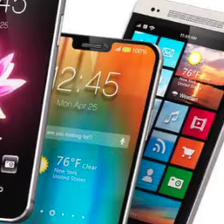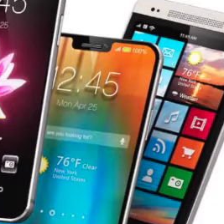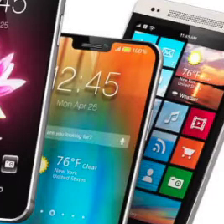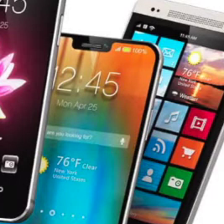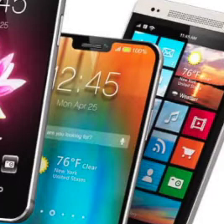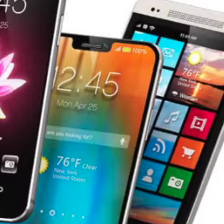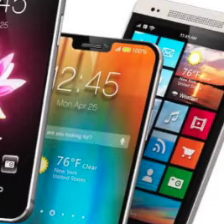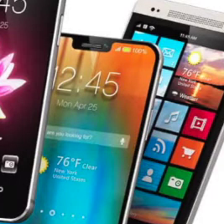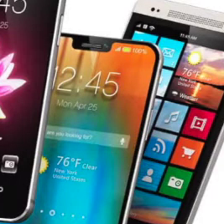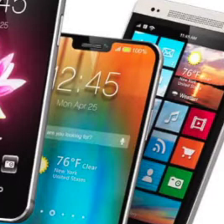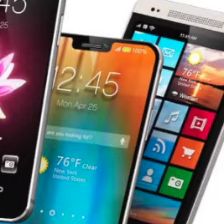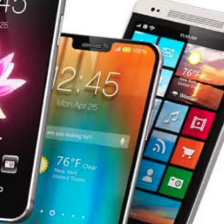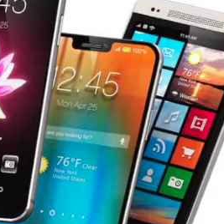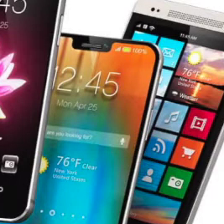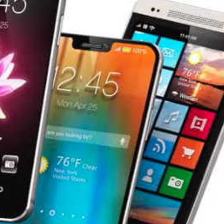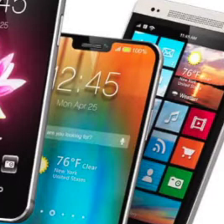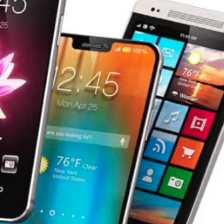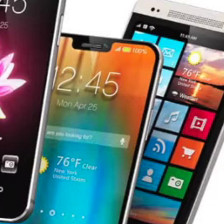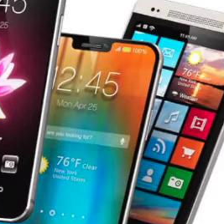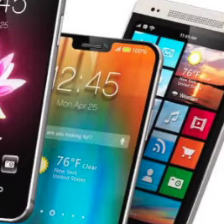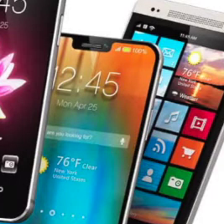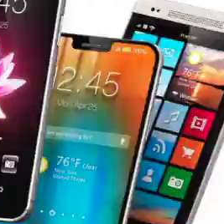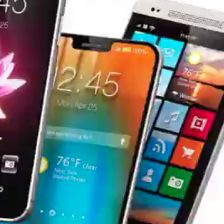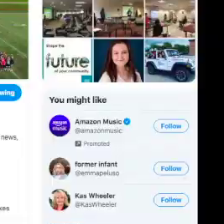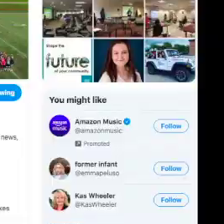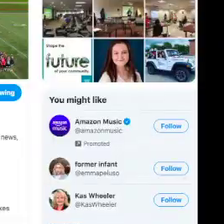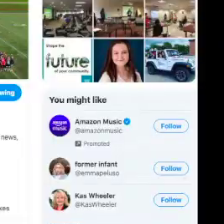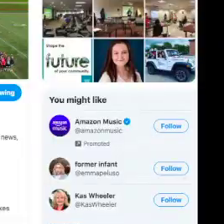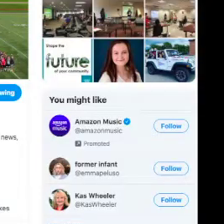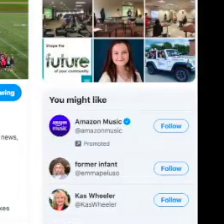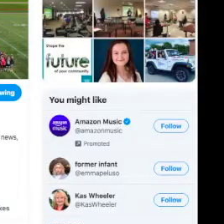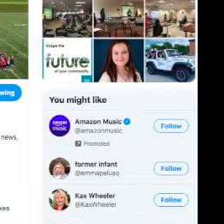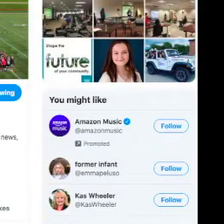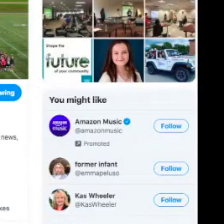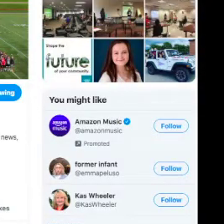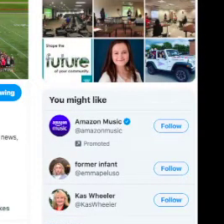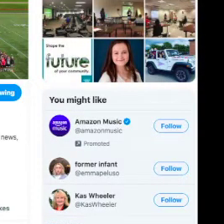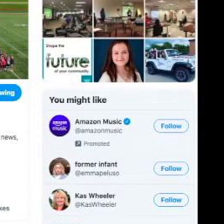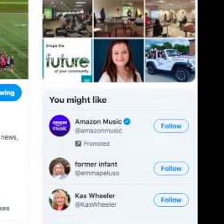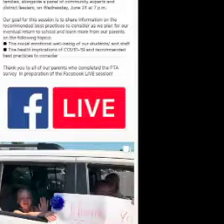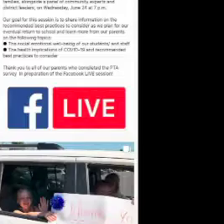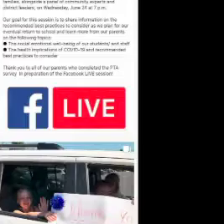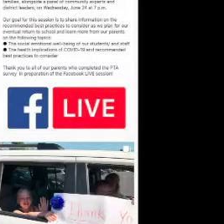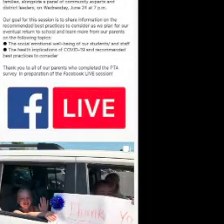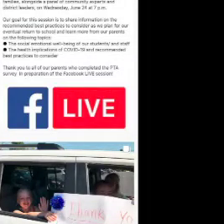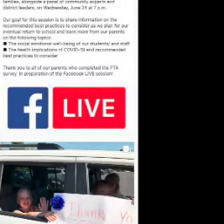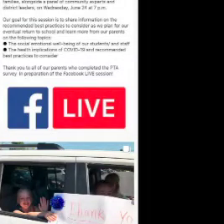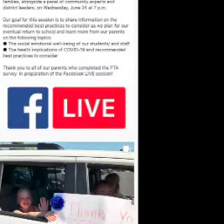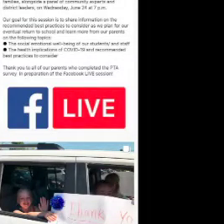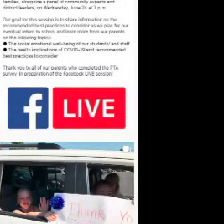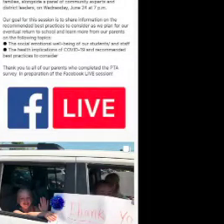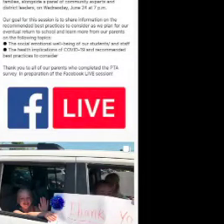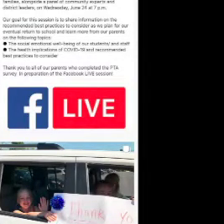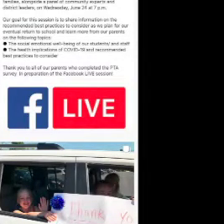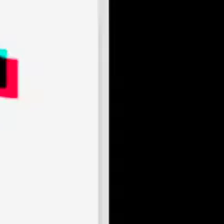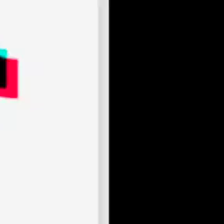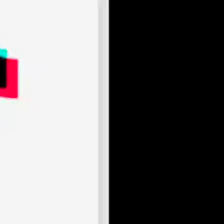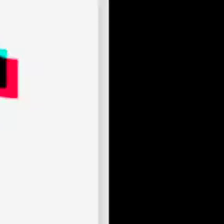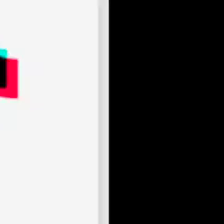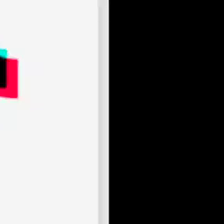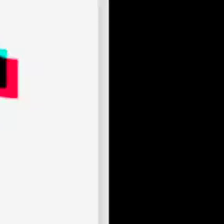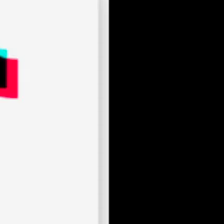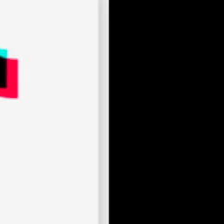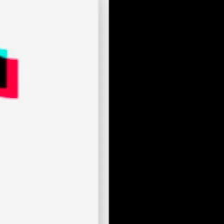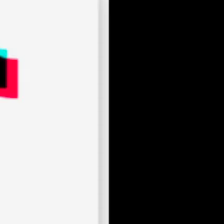iPhones, Androids, and of course, social media platforms, which include Twitter, Instagram, and definitely